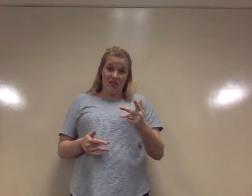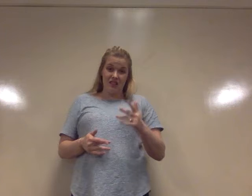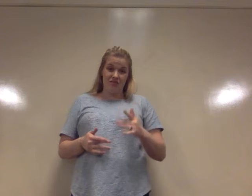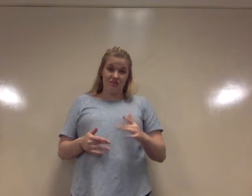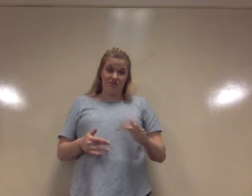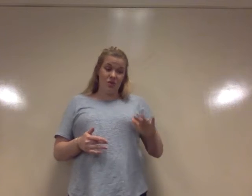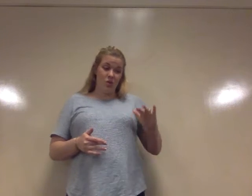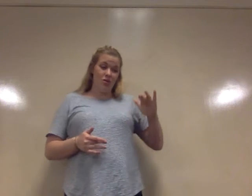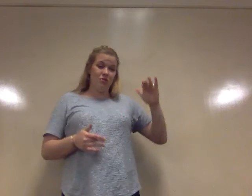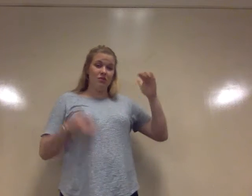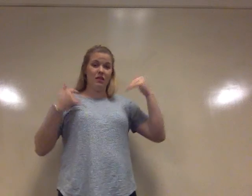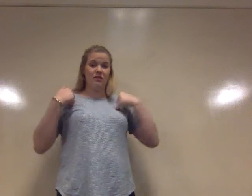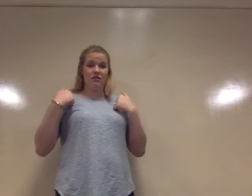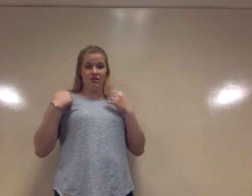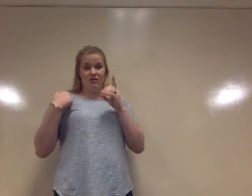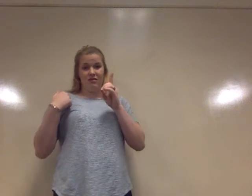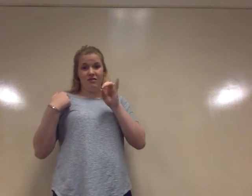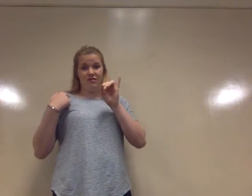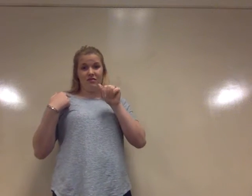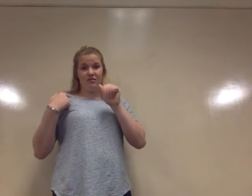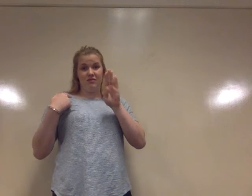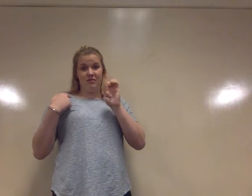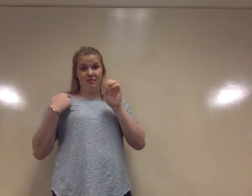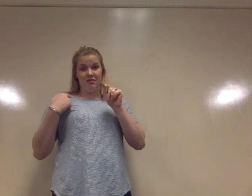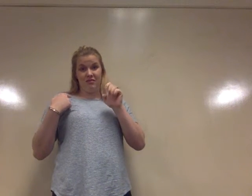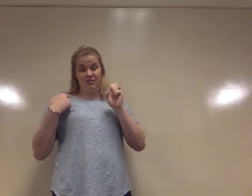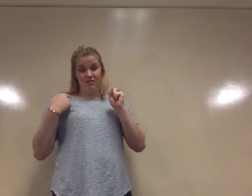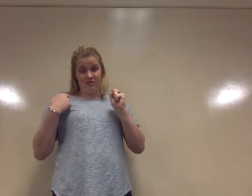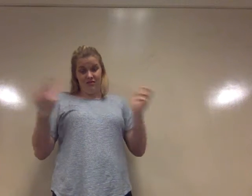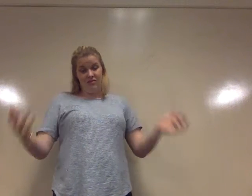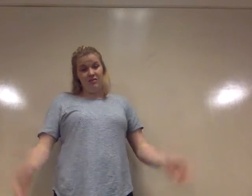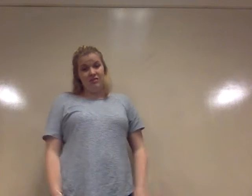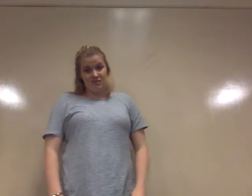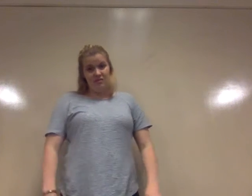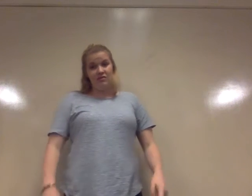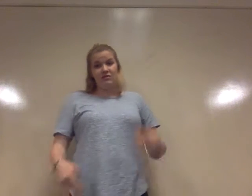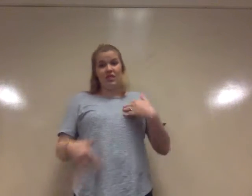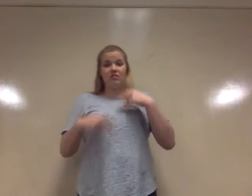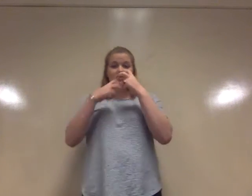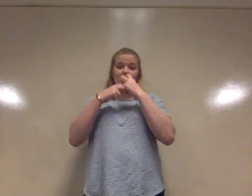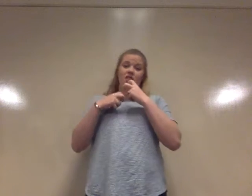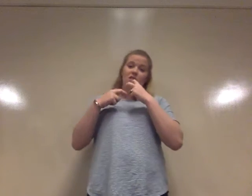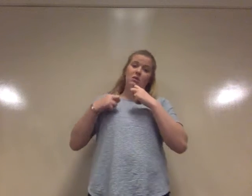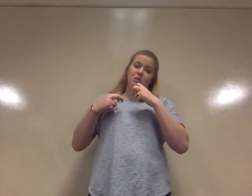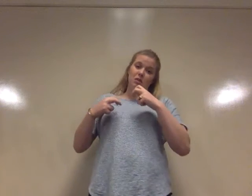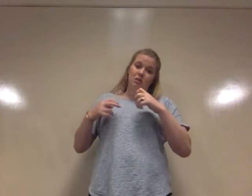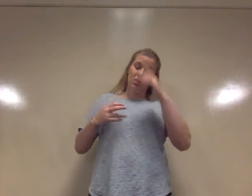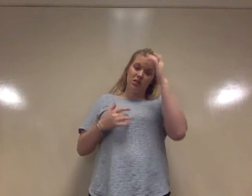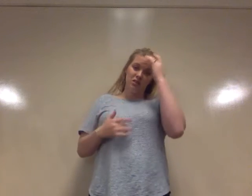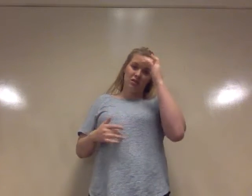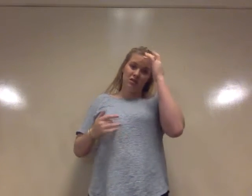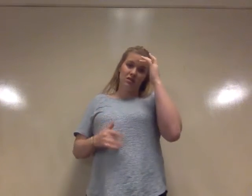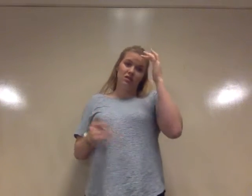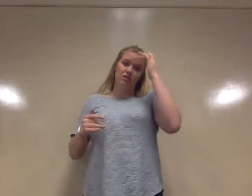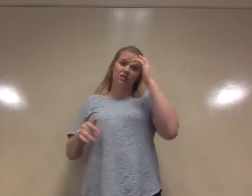lifetime. Millions of others suffer from a host of degenerative diseases. Millions more of us are so stimulated